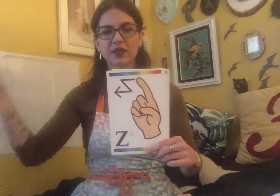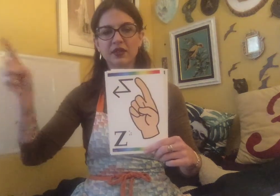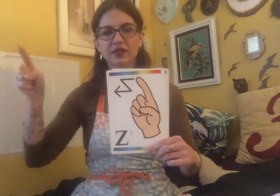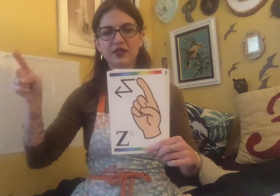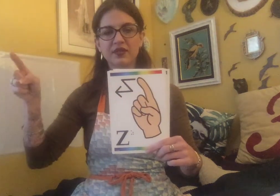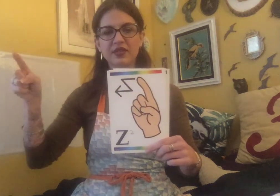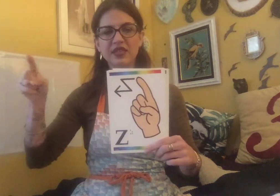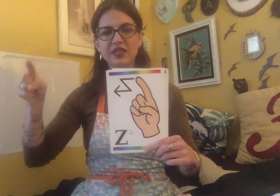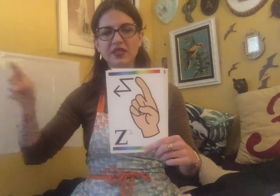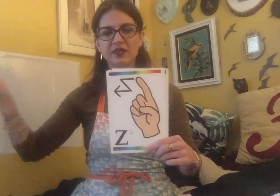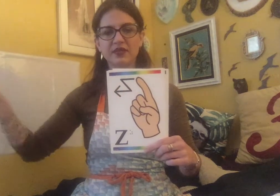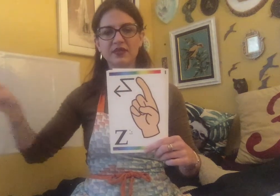V, z.